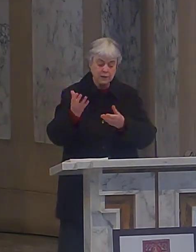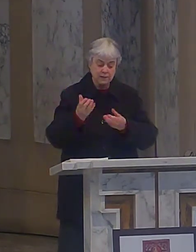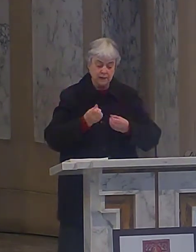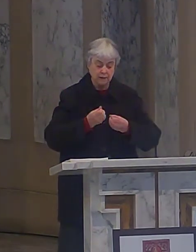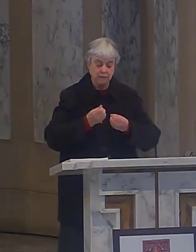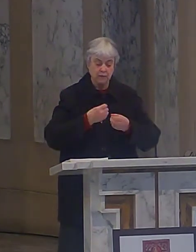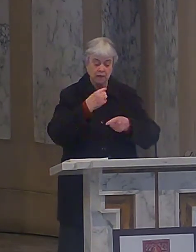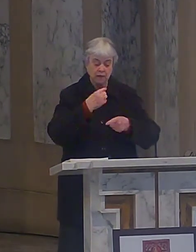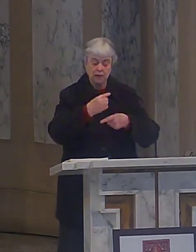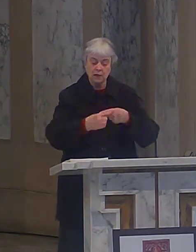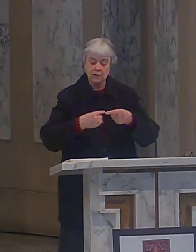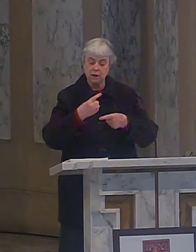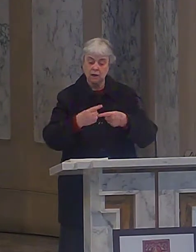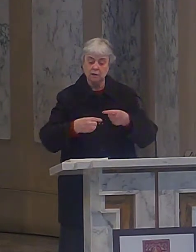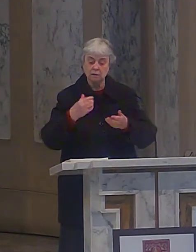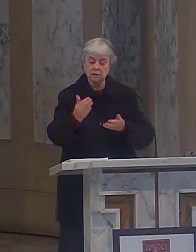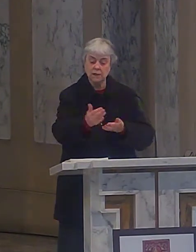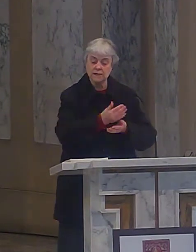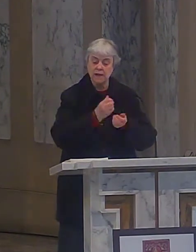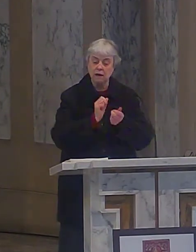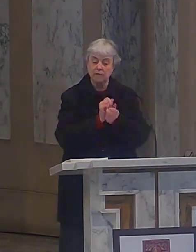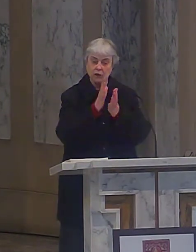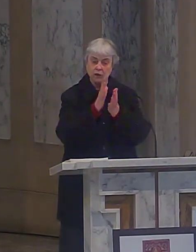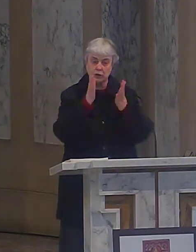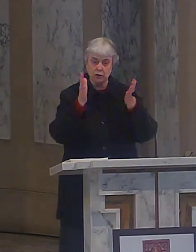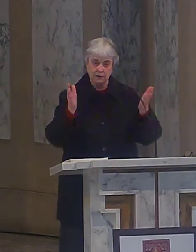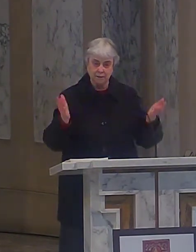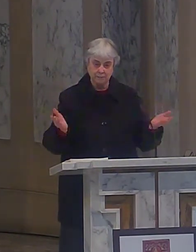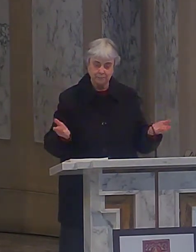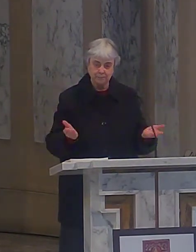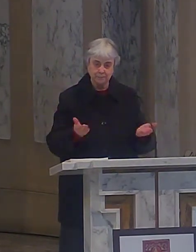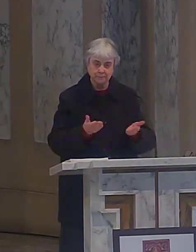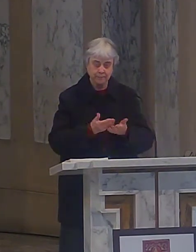receive eternal salvation